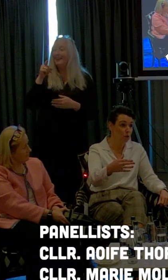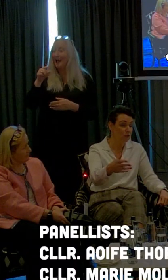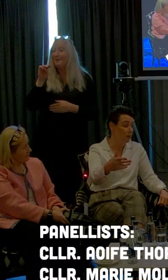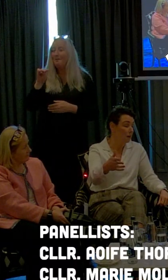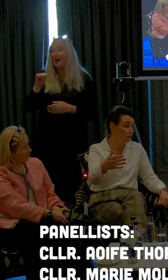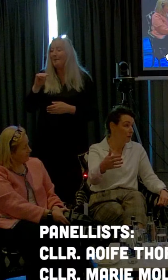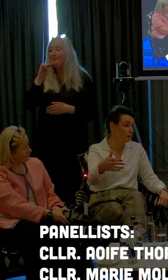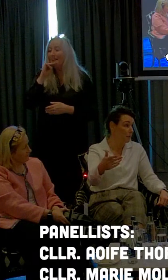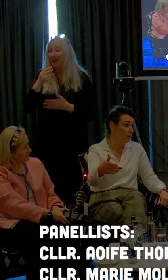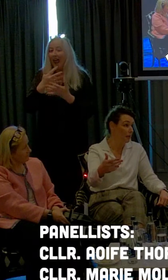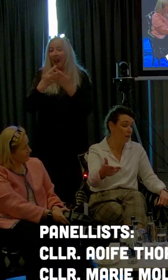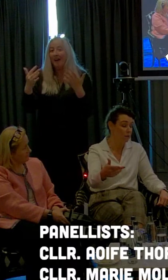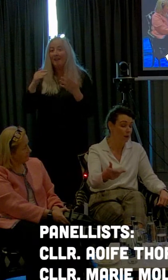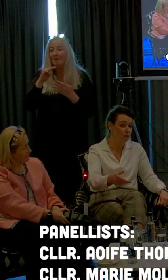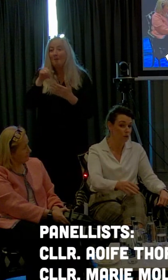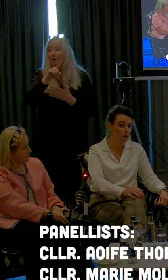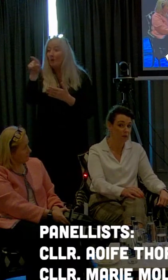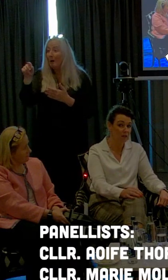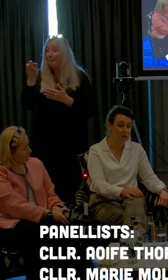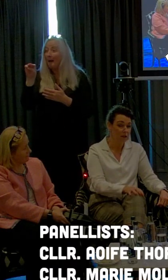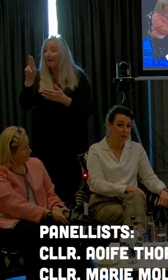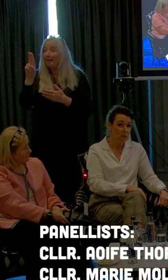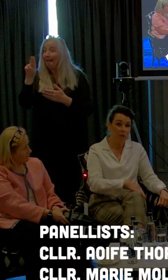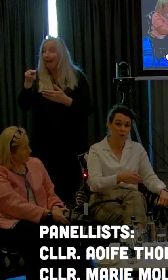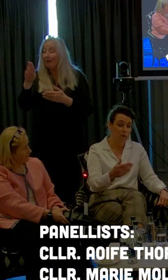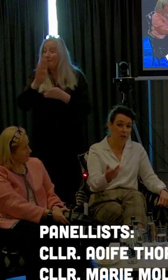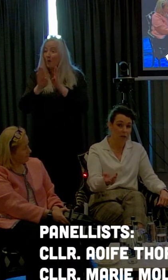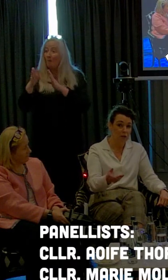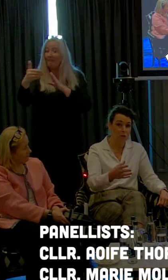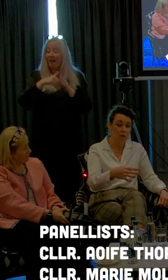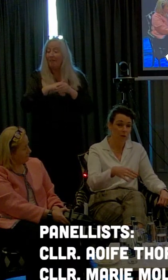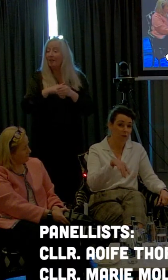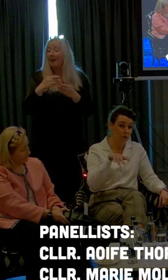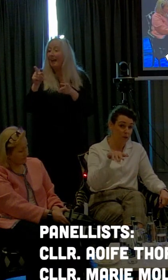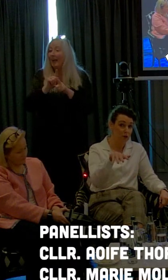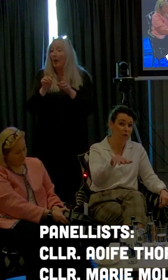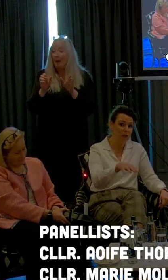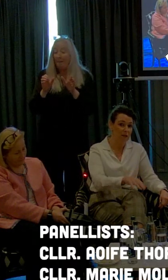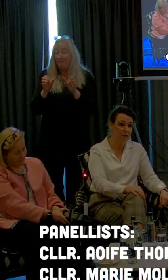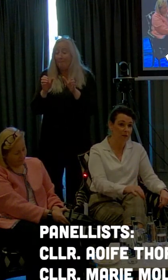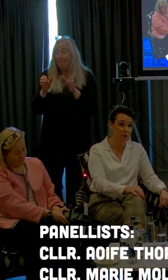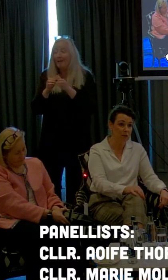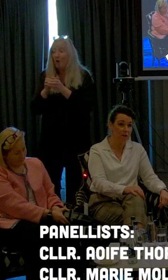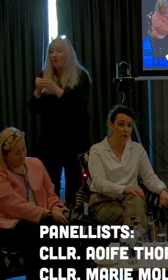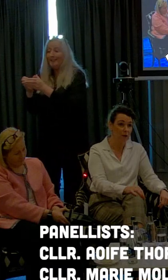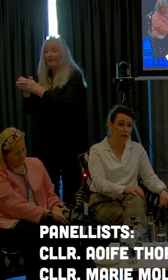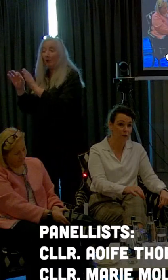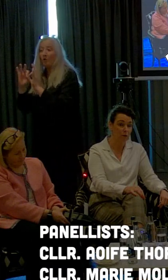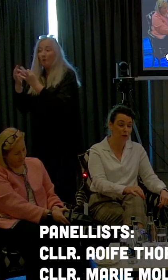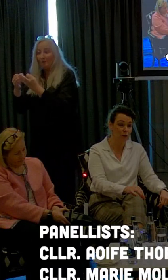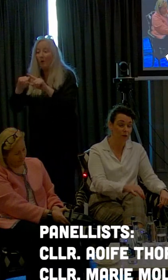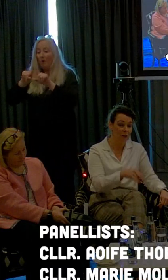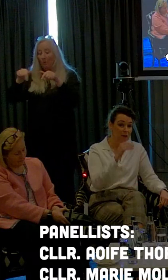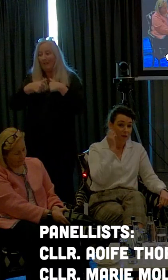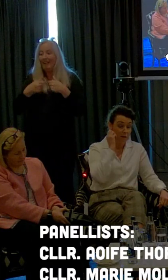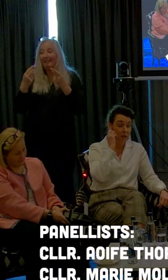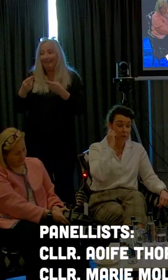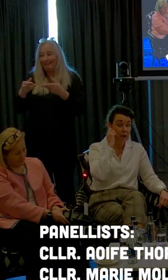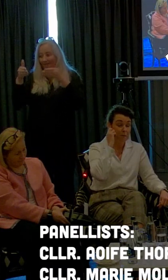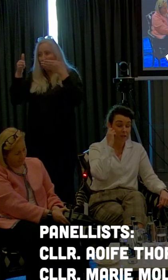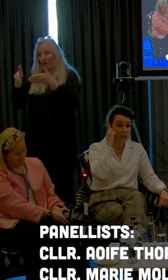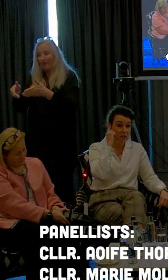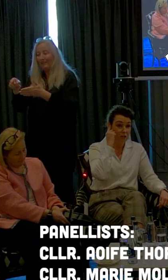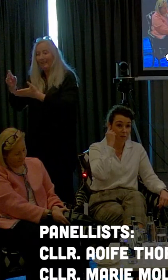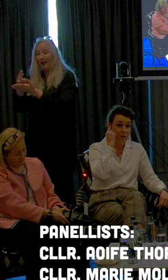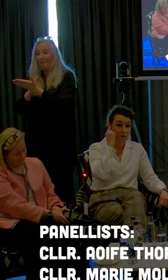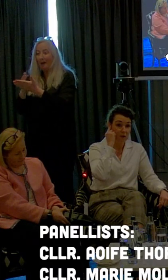know, we're losing a lot of people that may get involved otherwise, be it from minority groups or whatever. So I do think there is a piece of work that could be done. I'd be